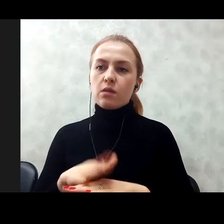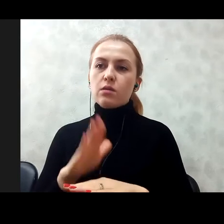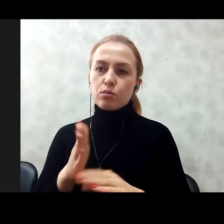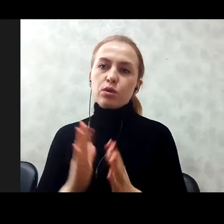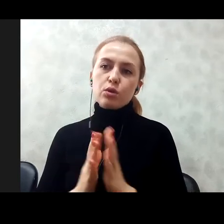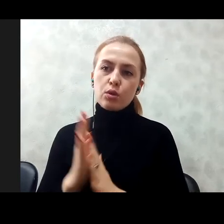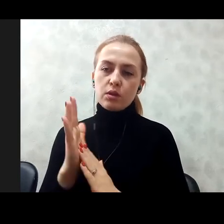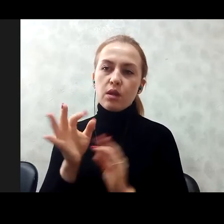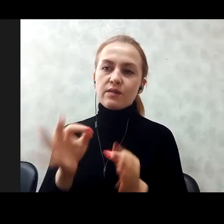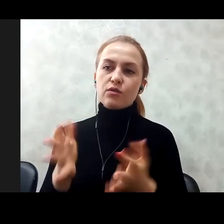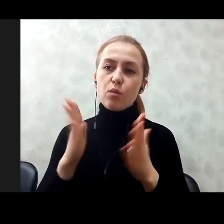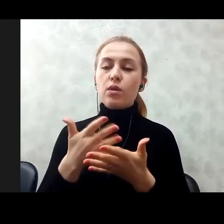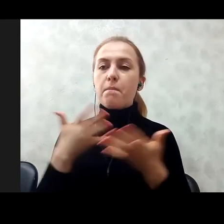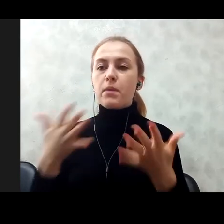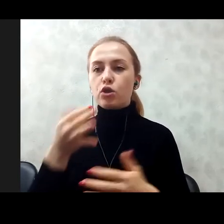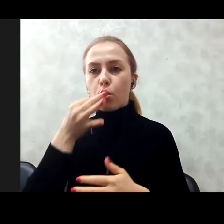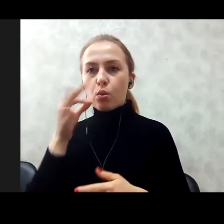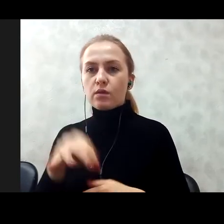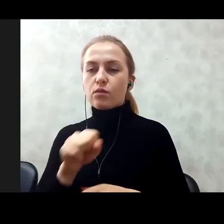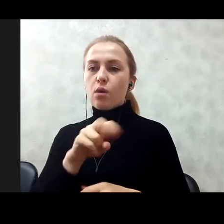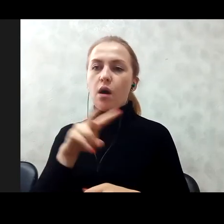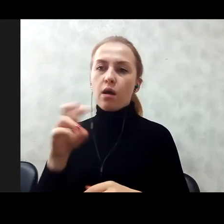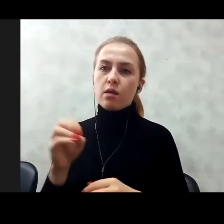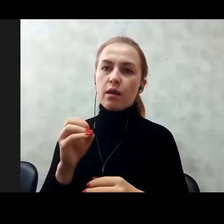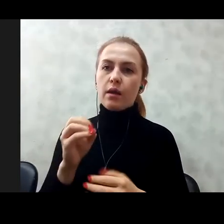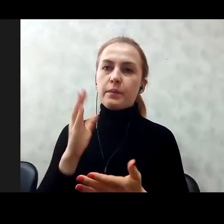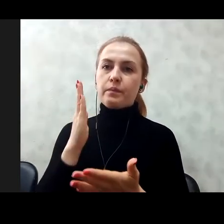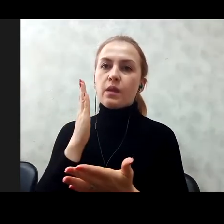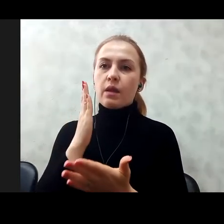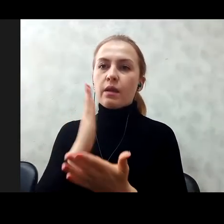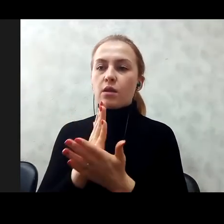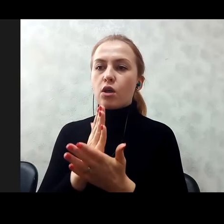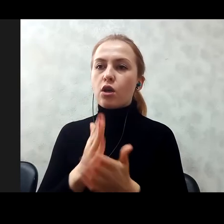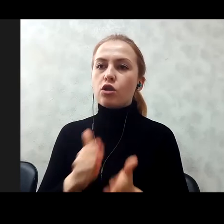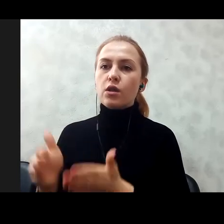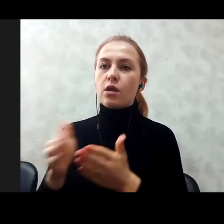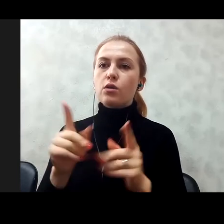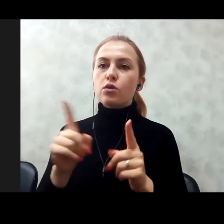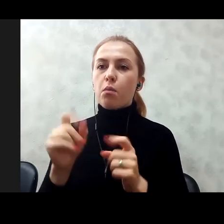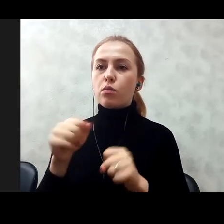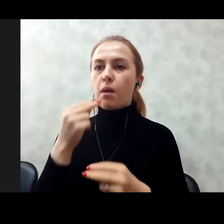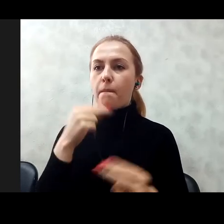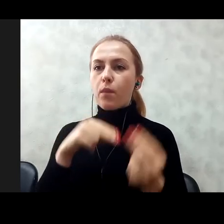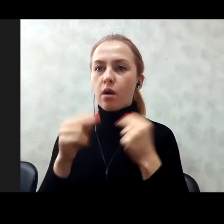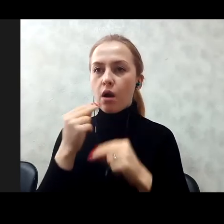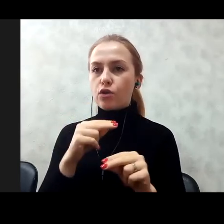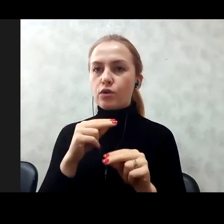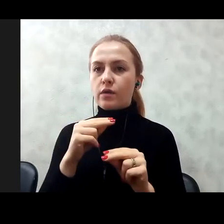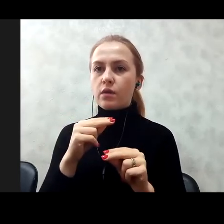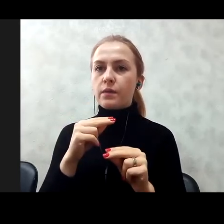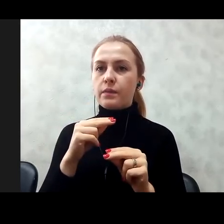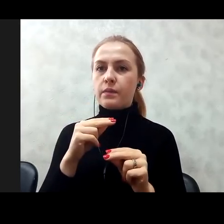But we expect that the difficulty will be growing. And if there are ways to improve